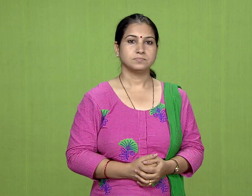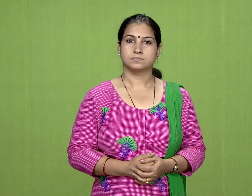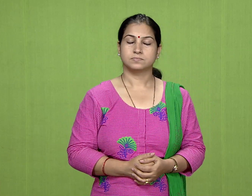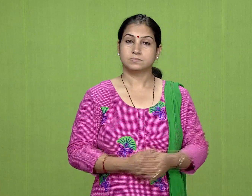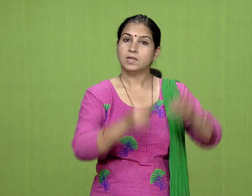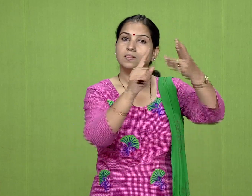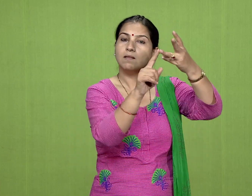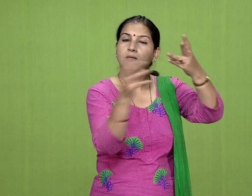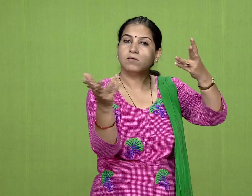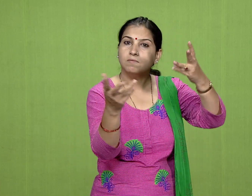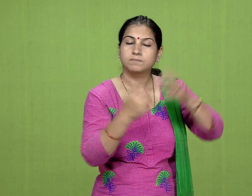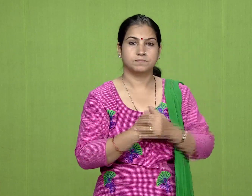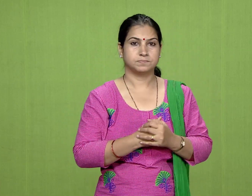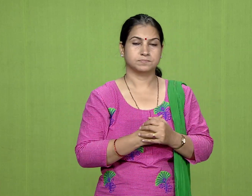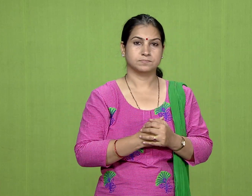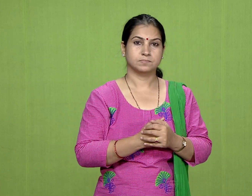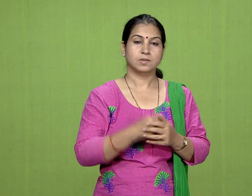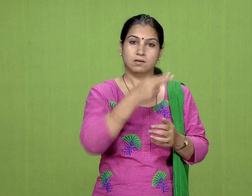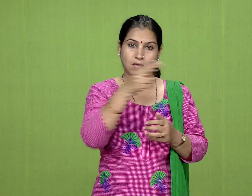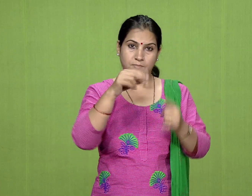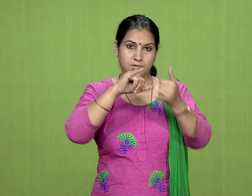The third category is the slub yarn,